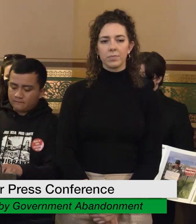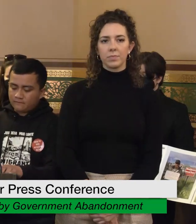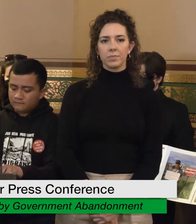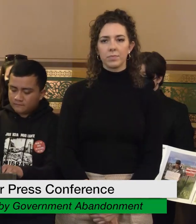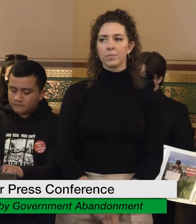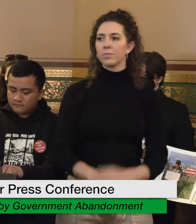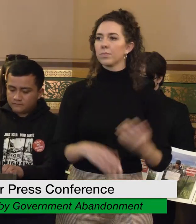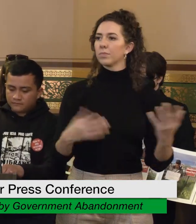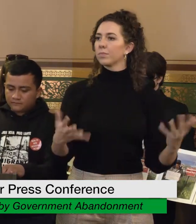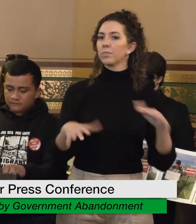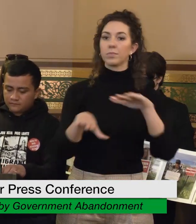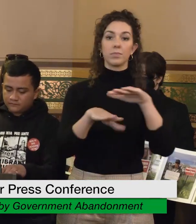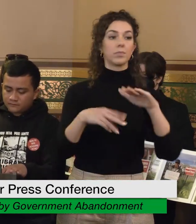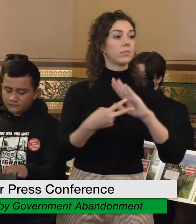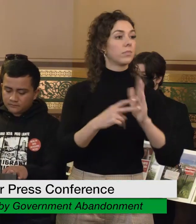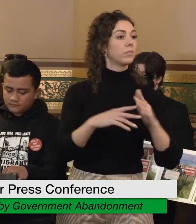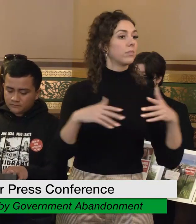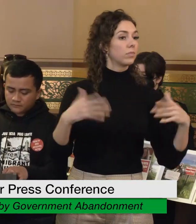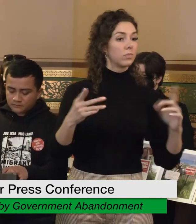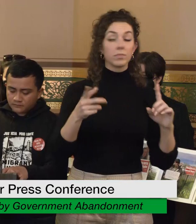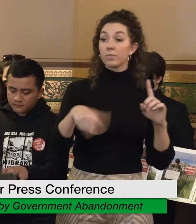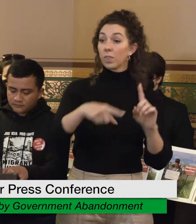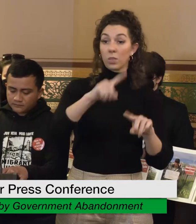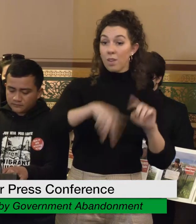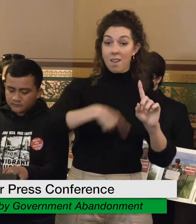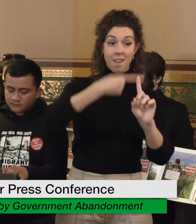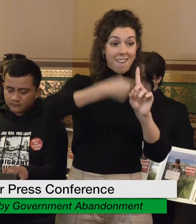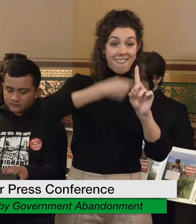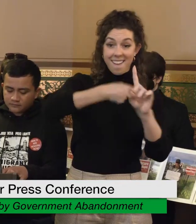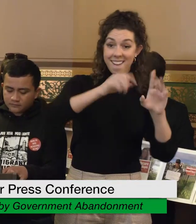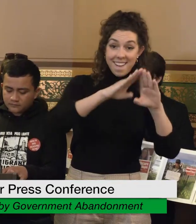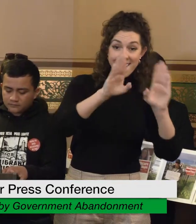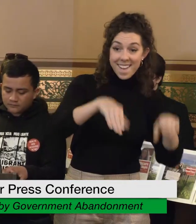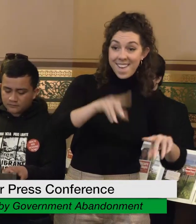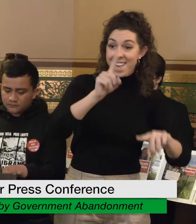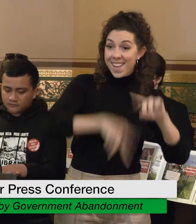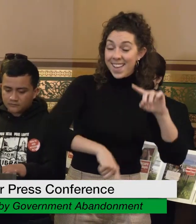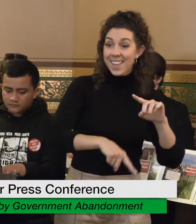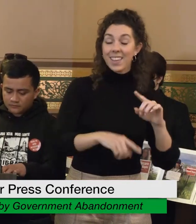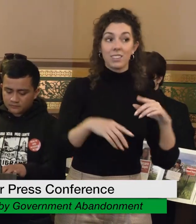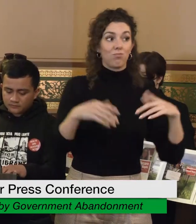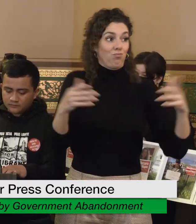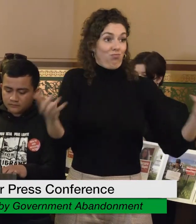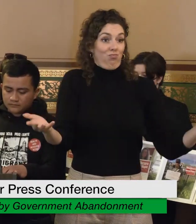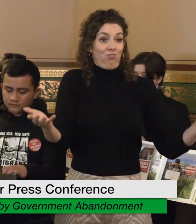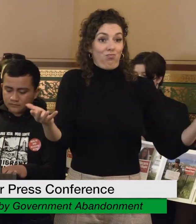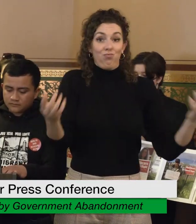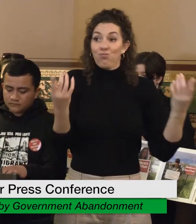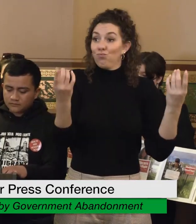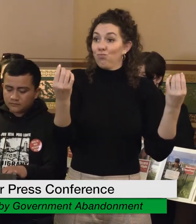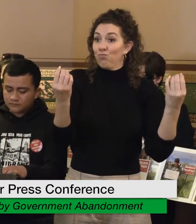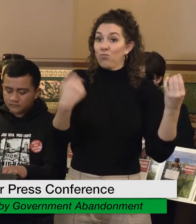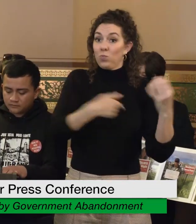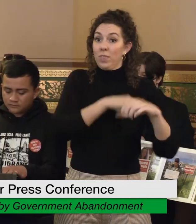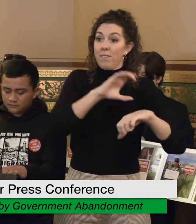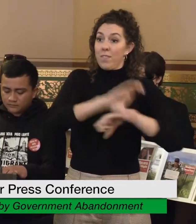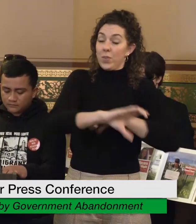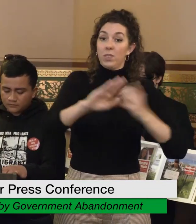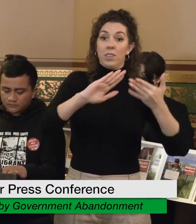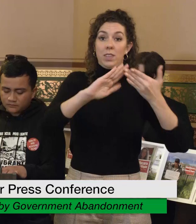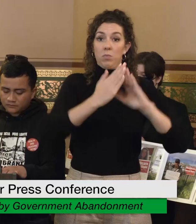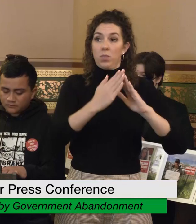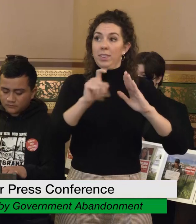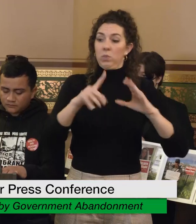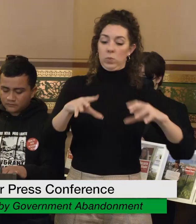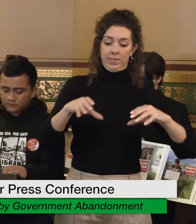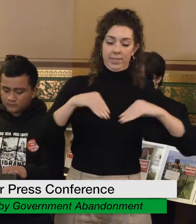And so basically this means that if you cannot rent a house, or if you're not able to rent a house, we are forced as a community to